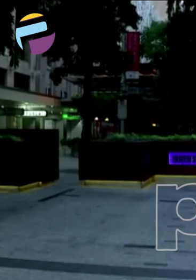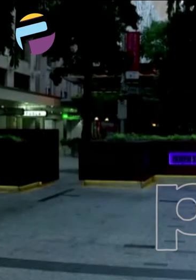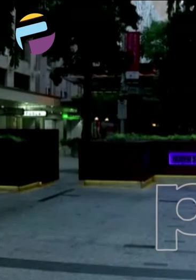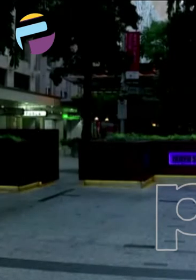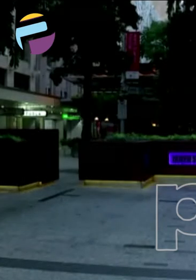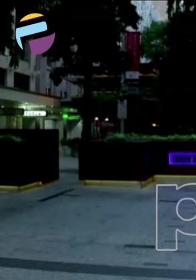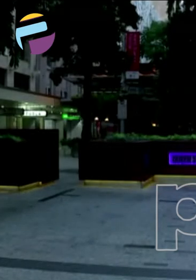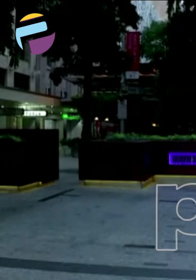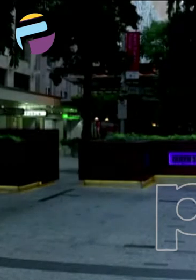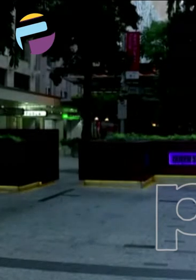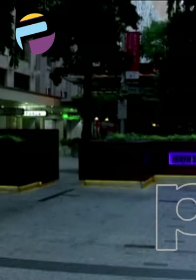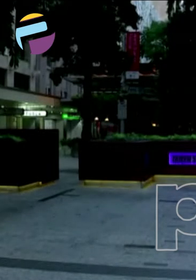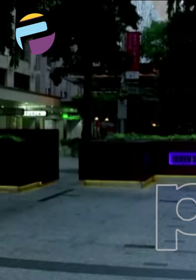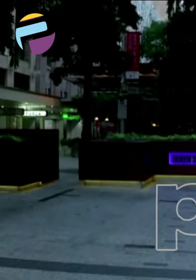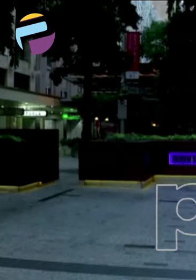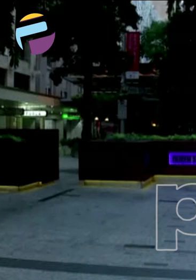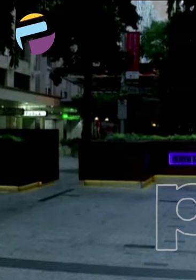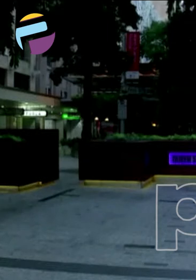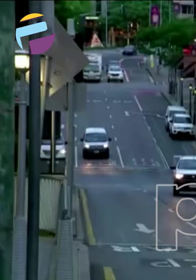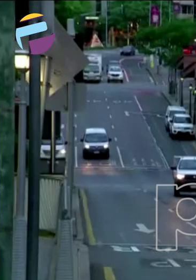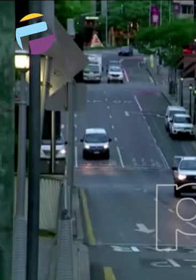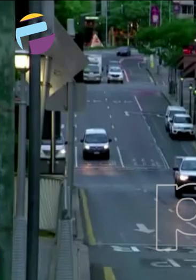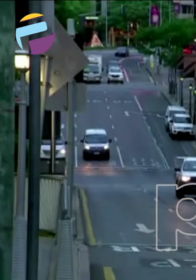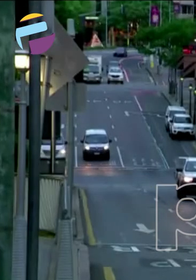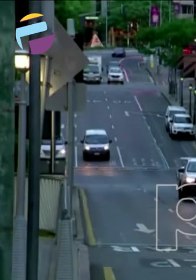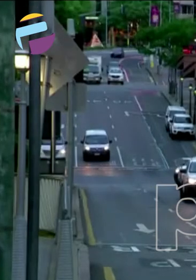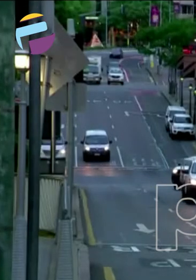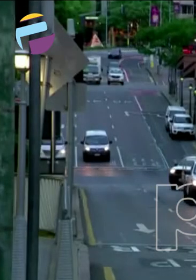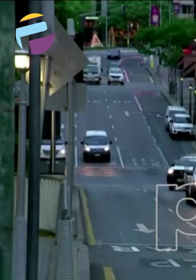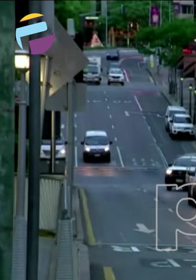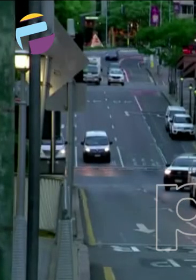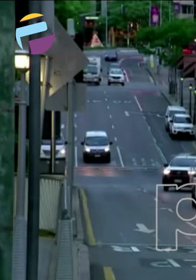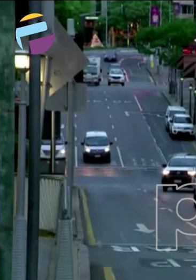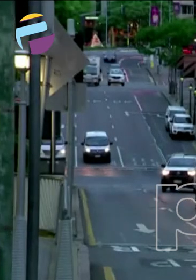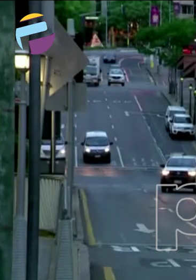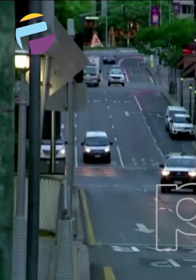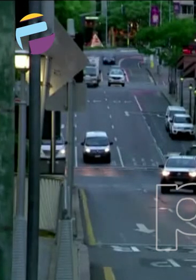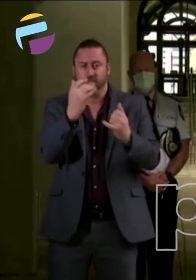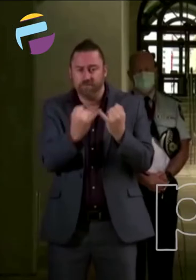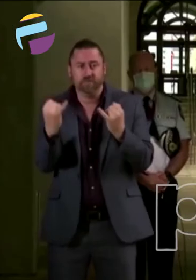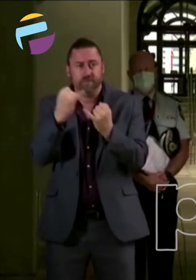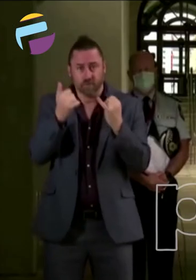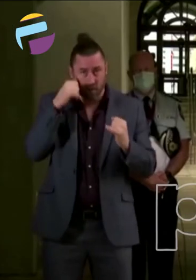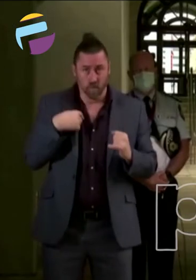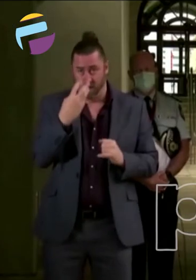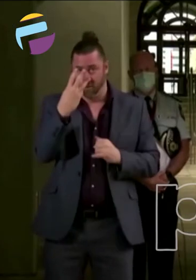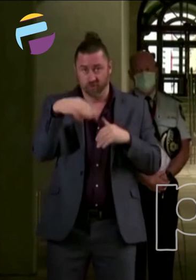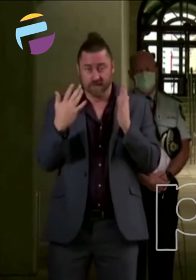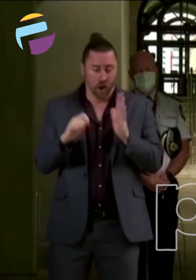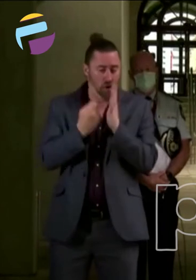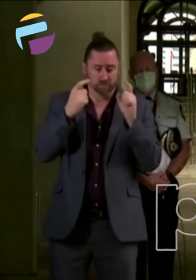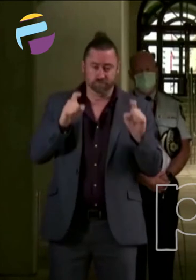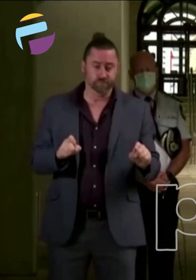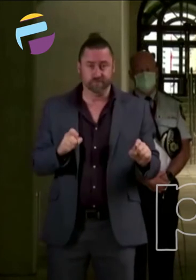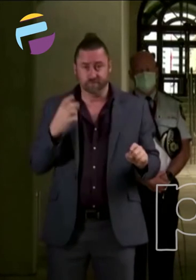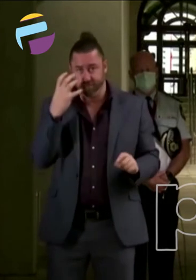top of this community transmission so the steps that we took to take to go into this lockdown as you can see by